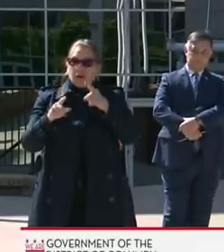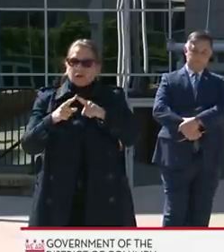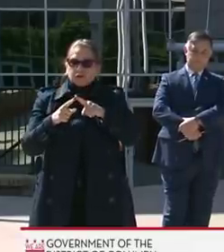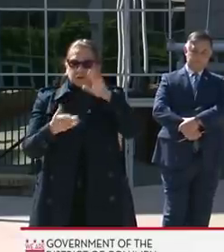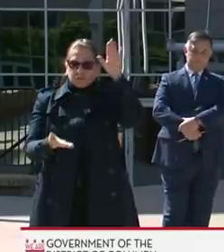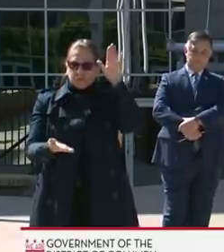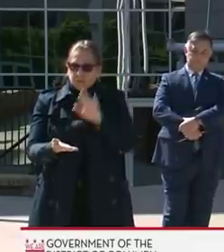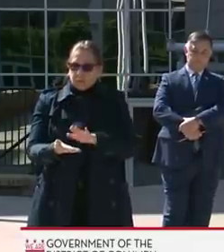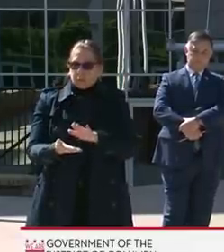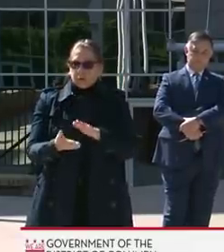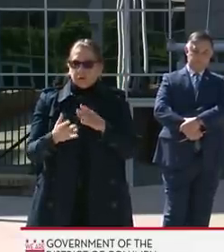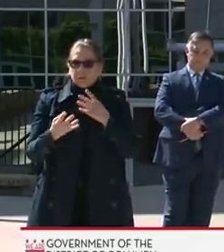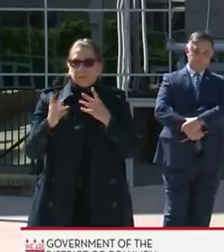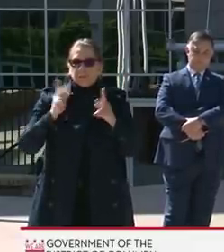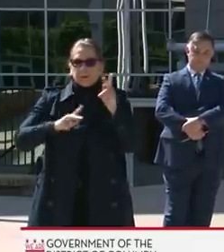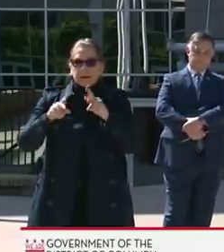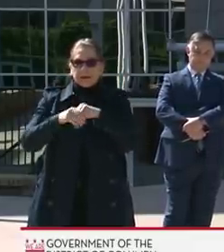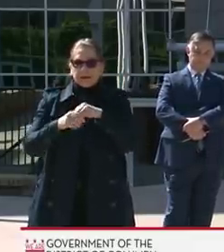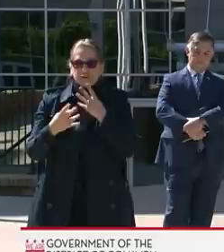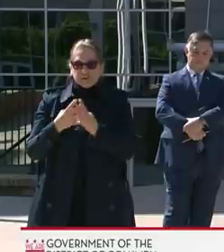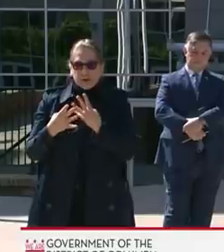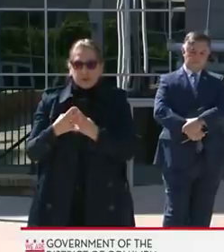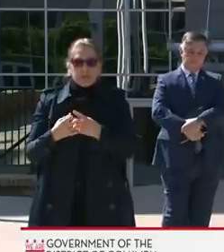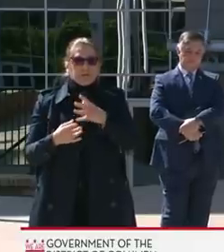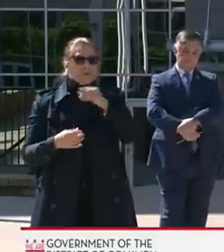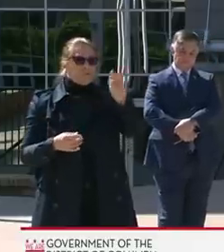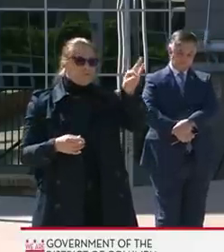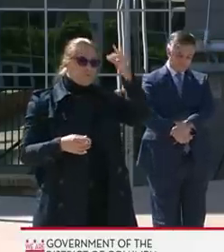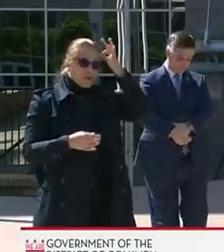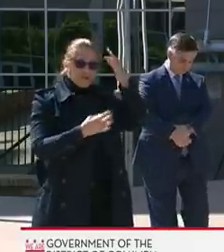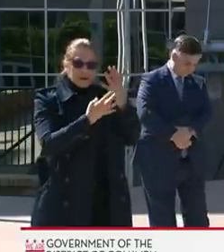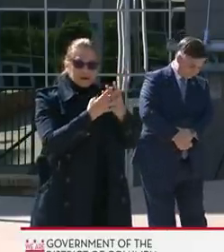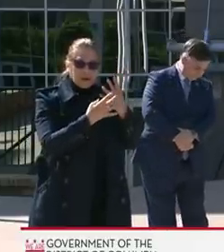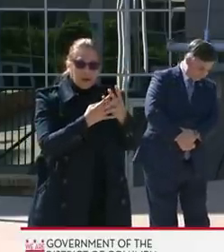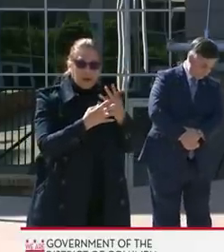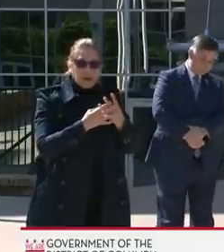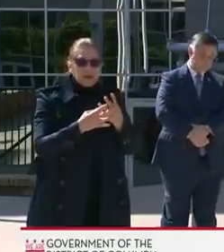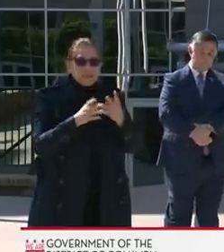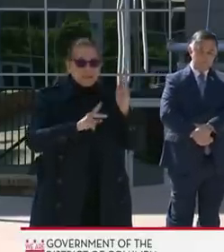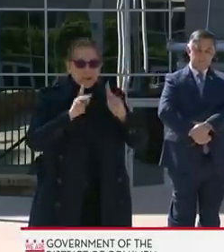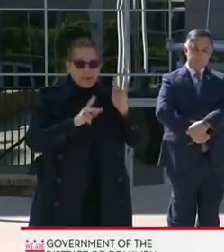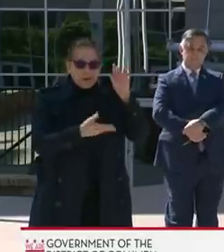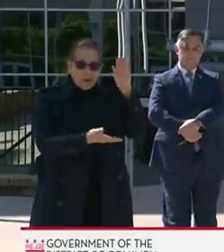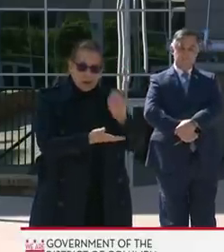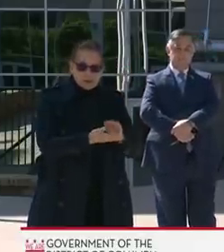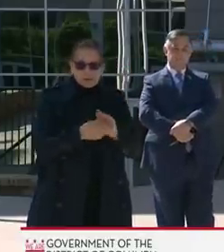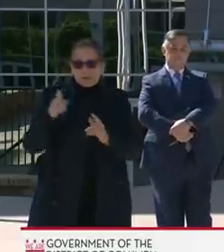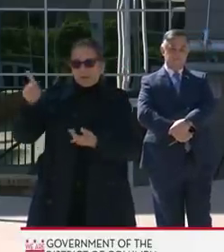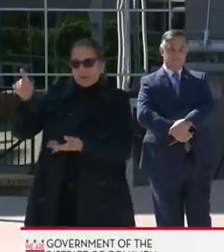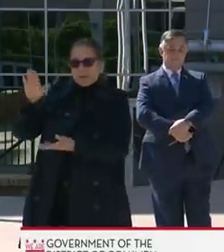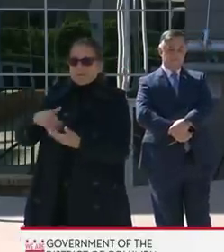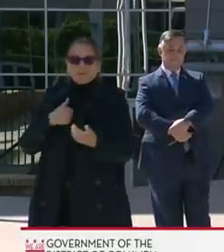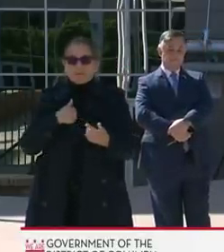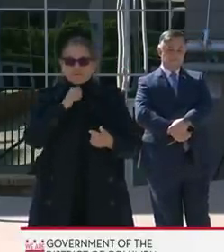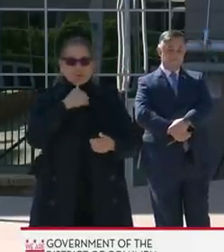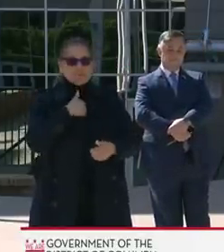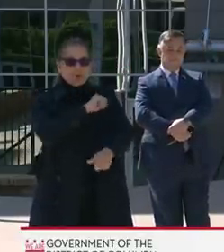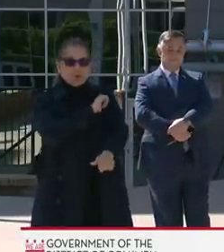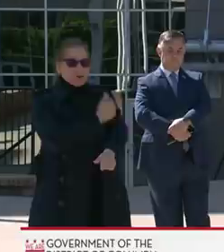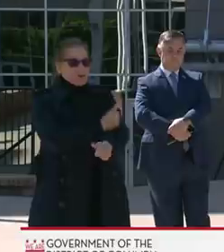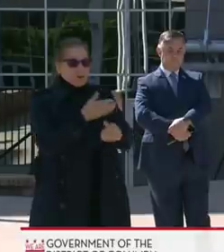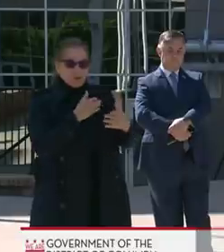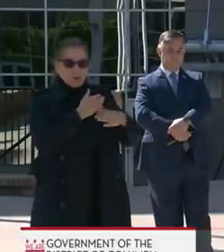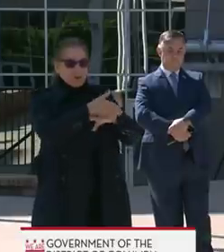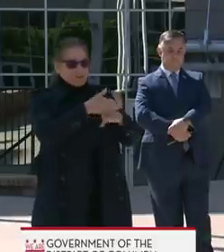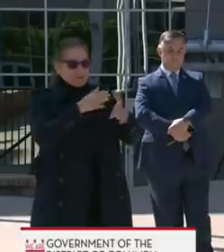Bureau of Prisons. We don't have authority over the Bureau of Prisons, but we do have authority over sentences. And so this bill expands